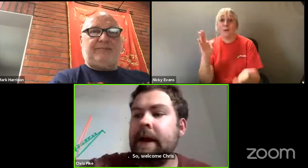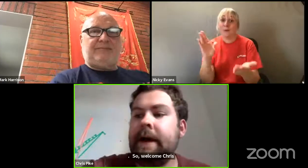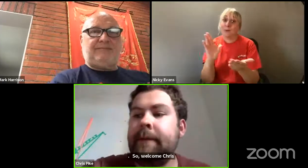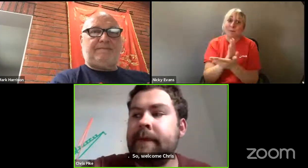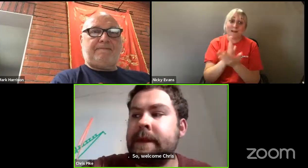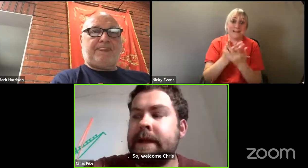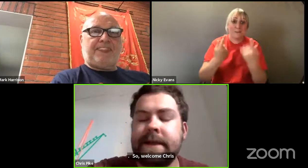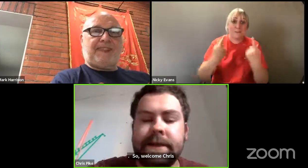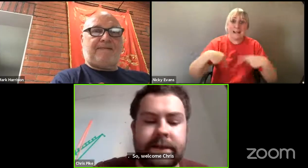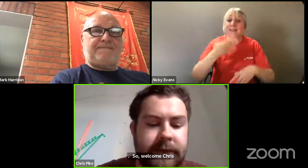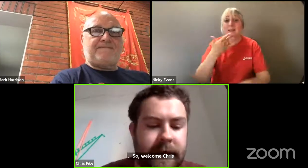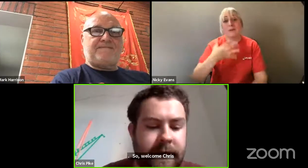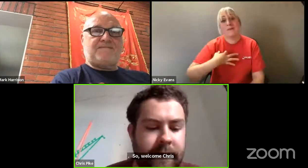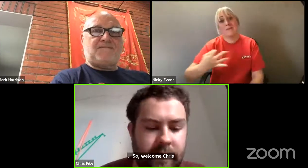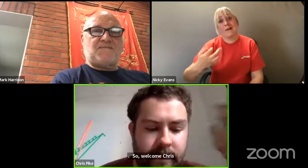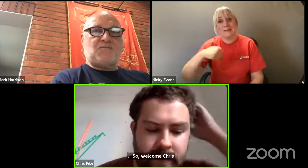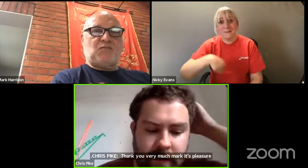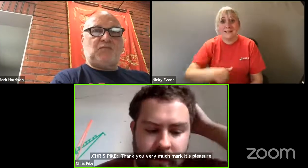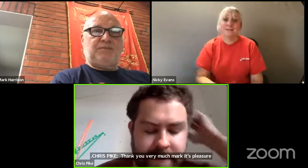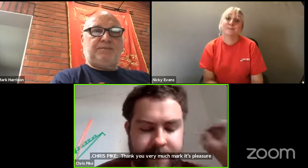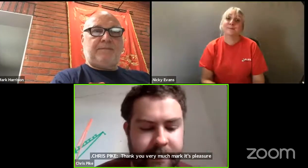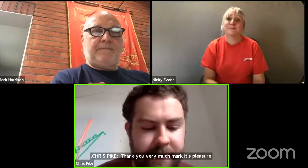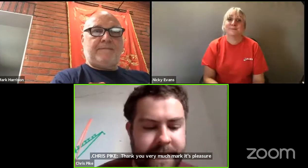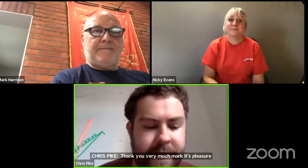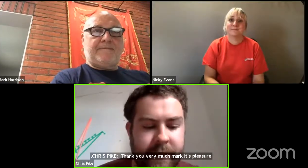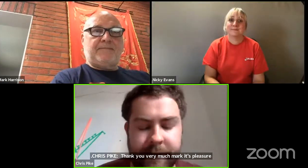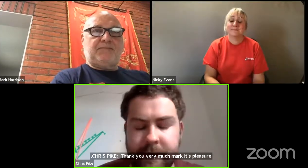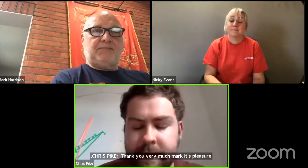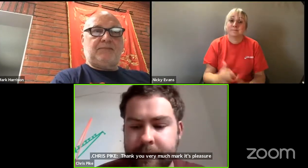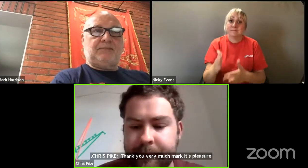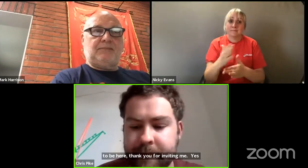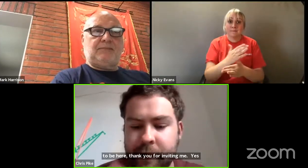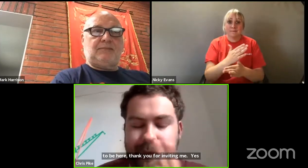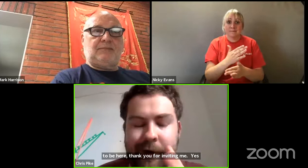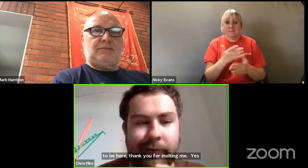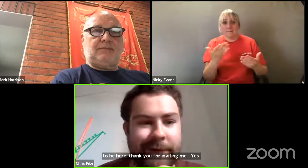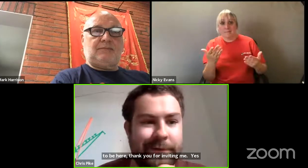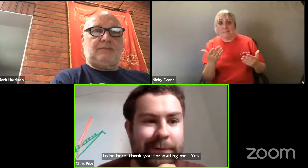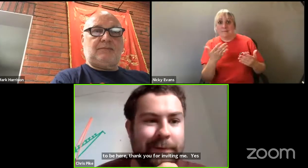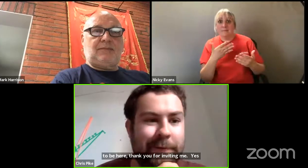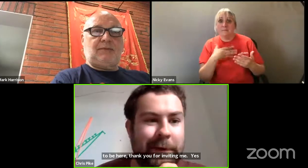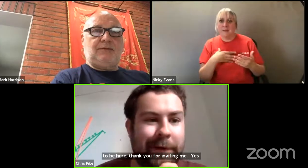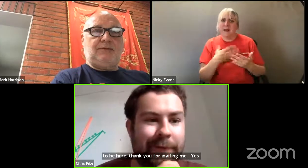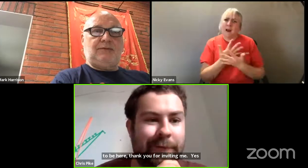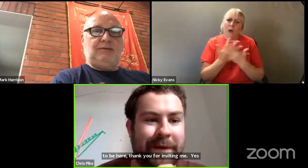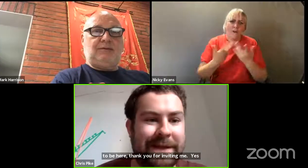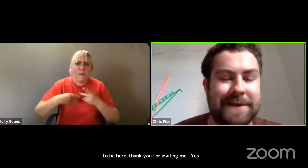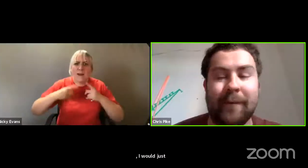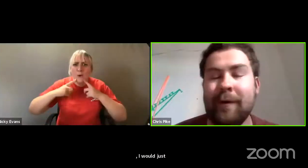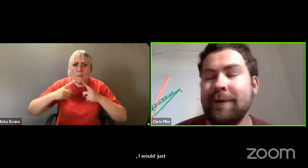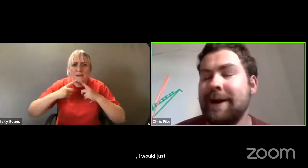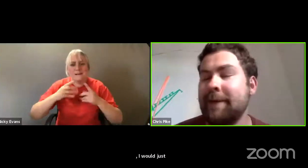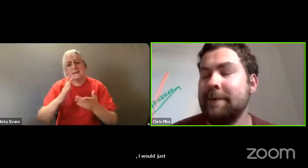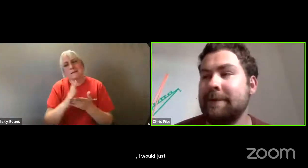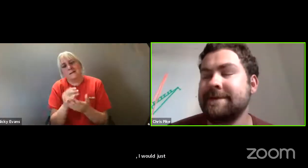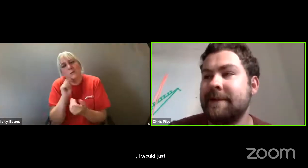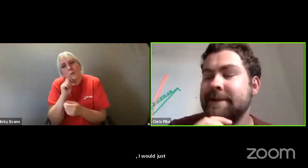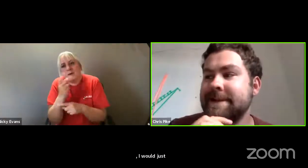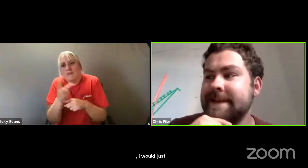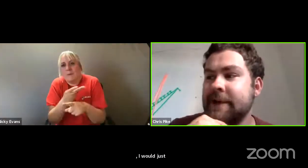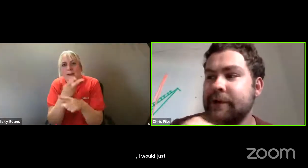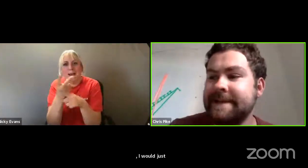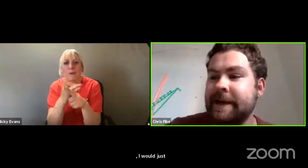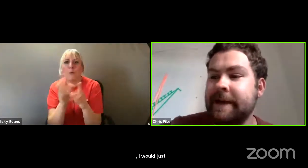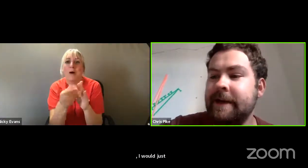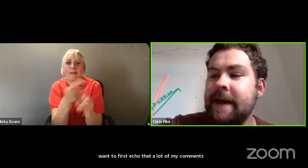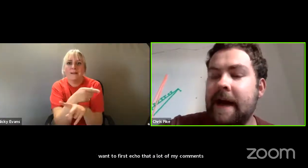me. Yes, I just want to first echo that a lot of my comments will repeat somewhat what other people have said,